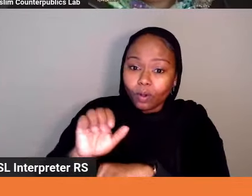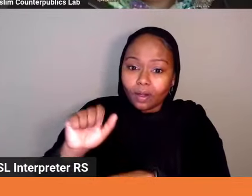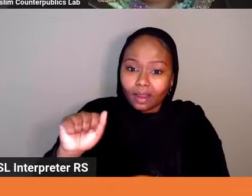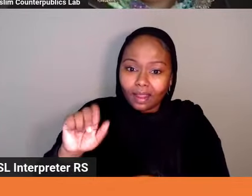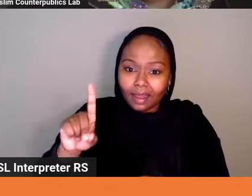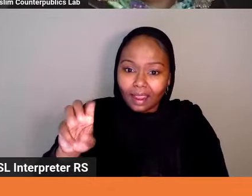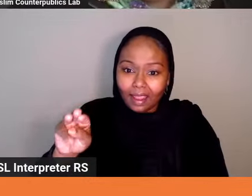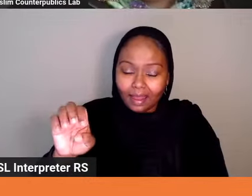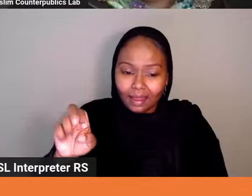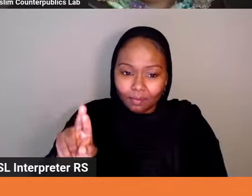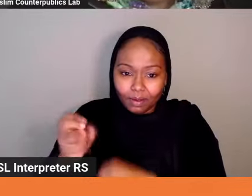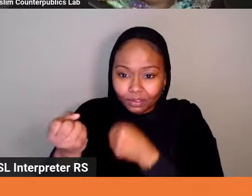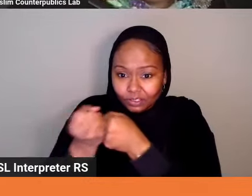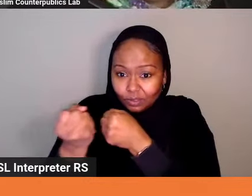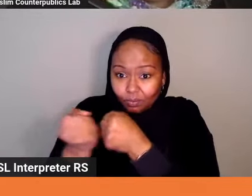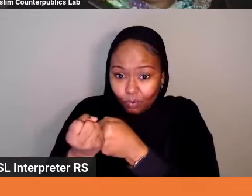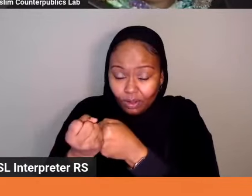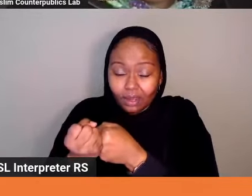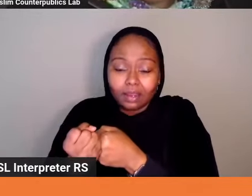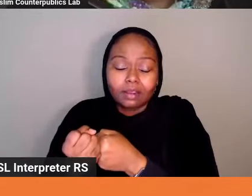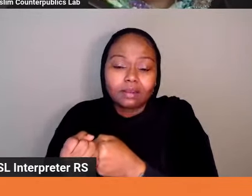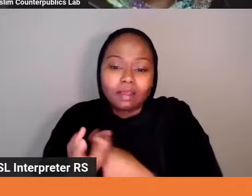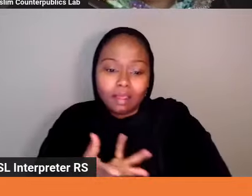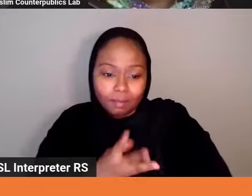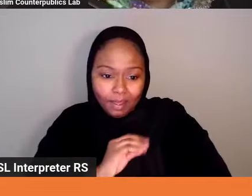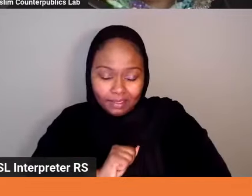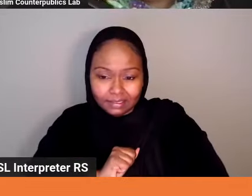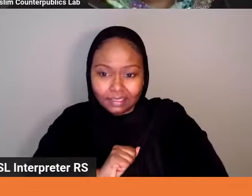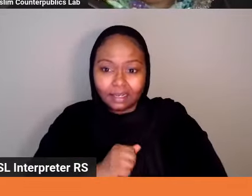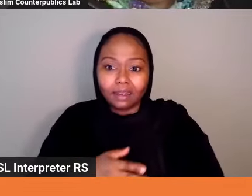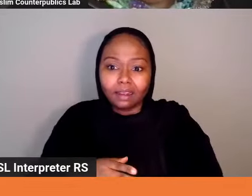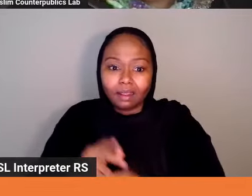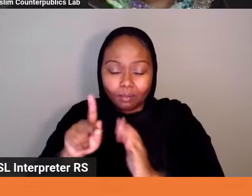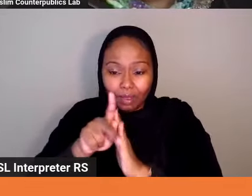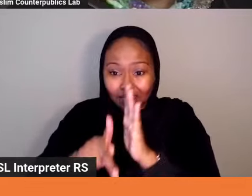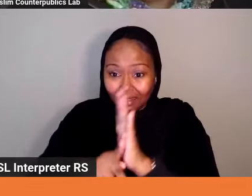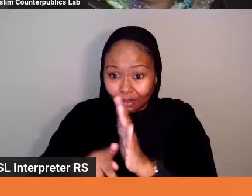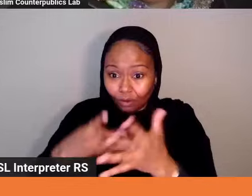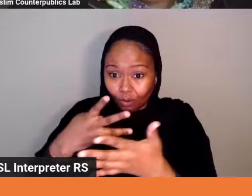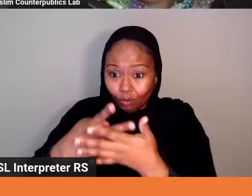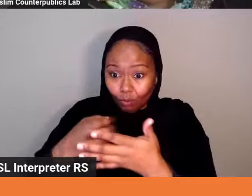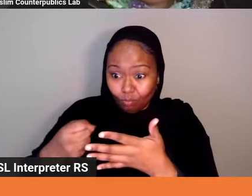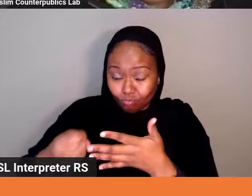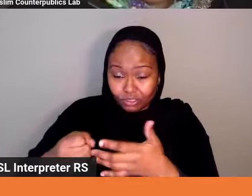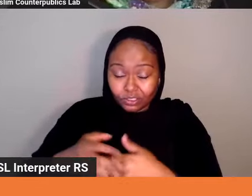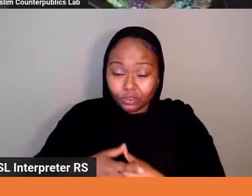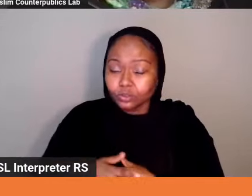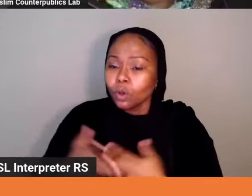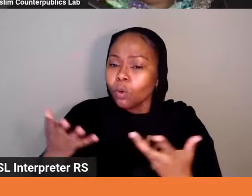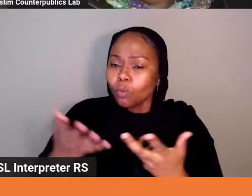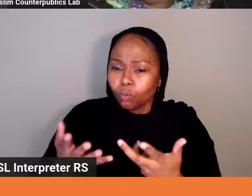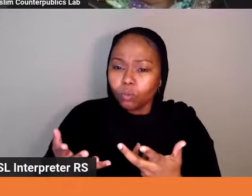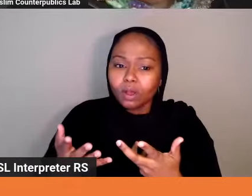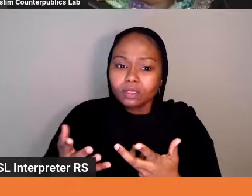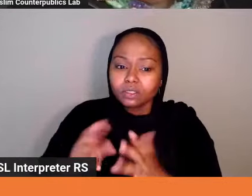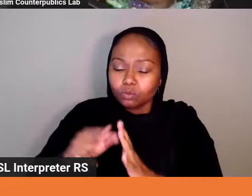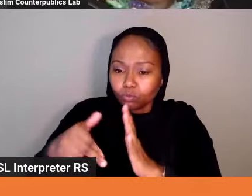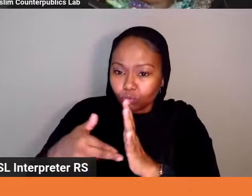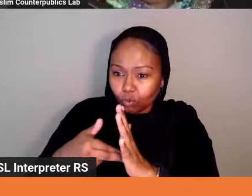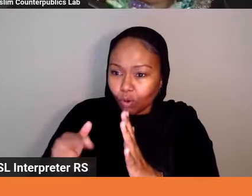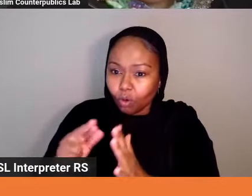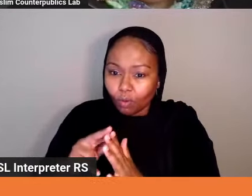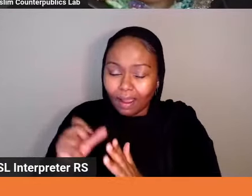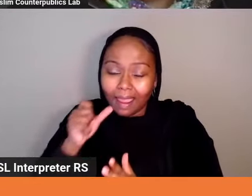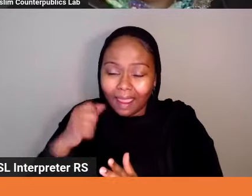Palestinian political prisoners, what role has incarceration played in the perpetuation of Israeli occupation and